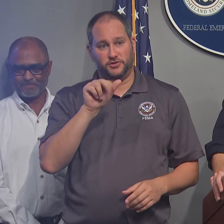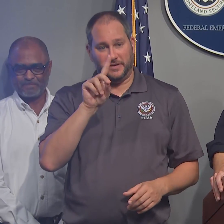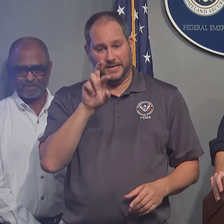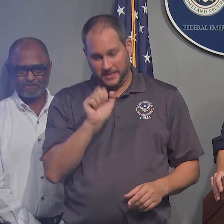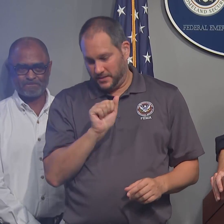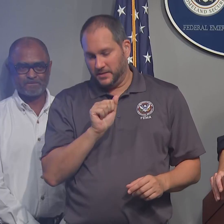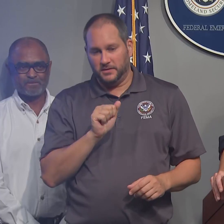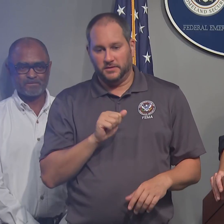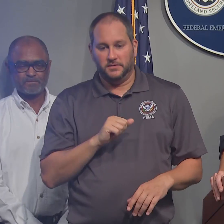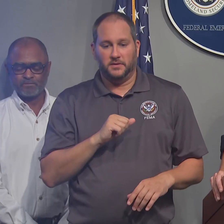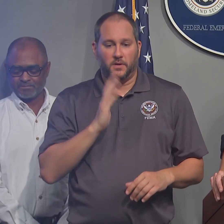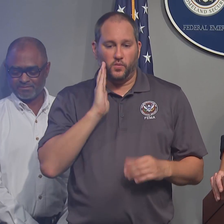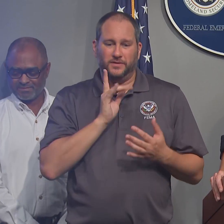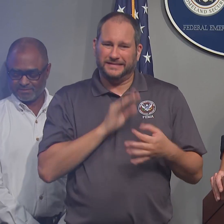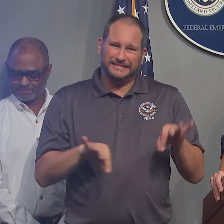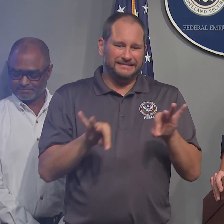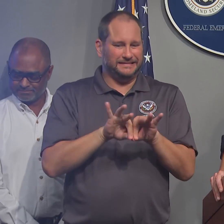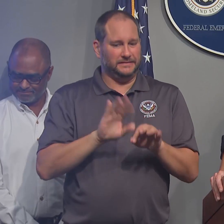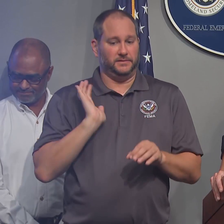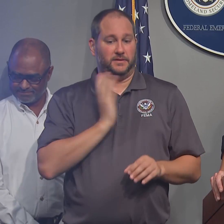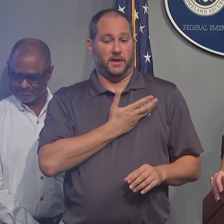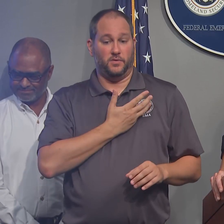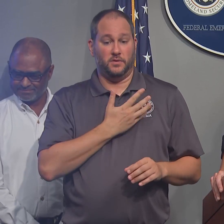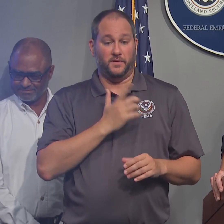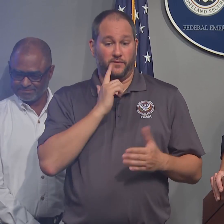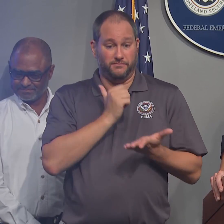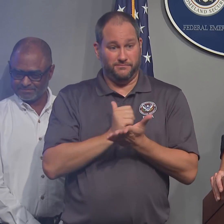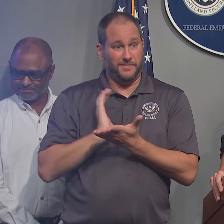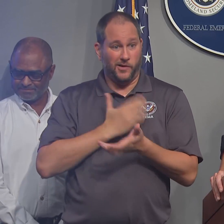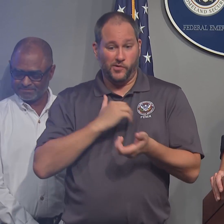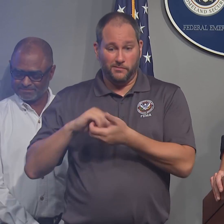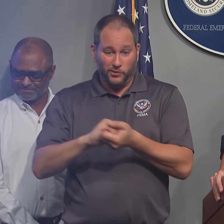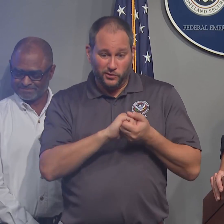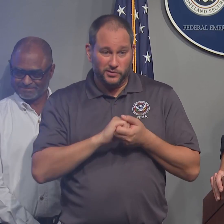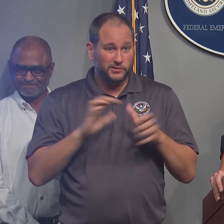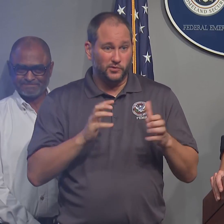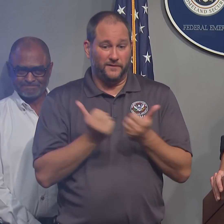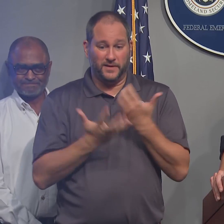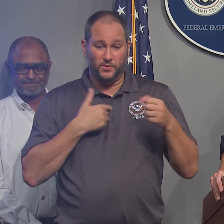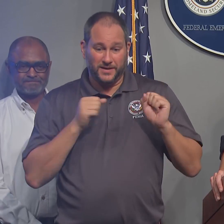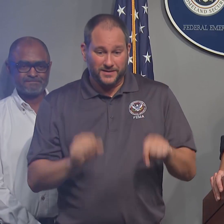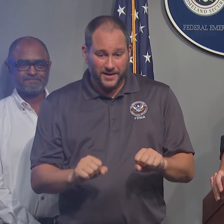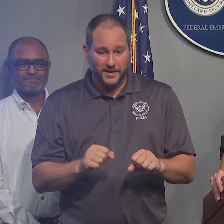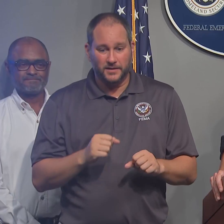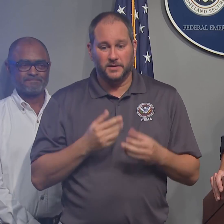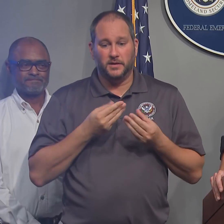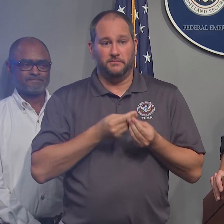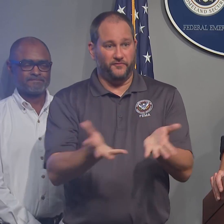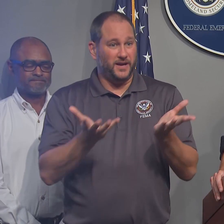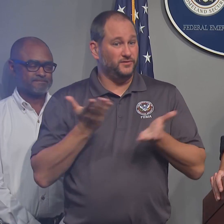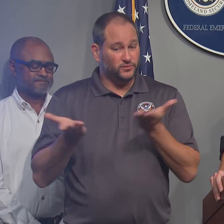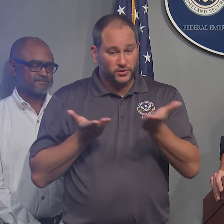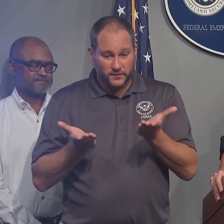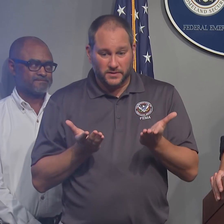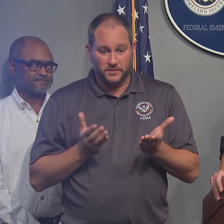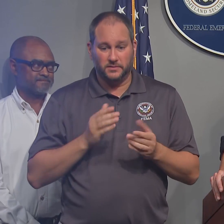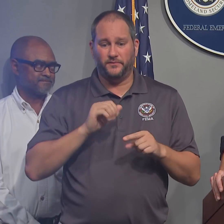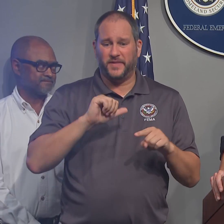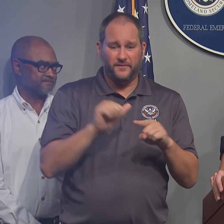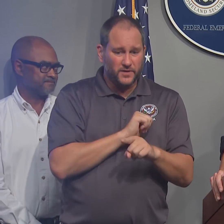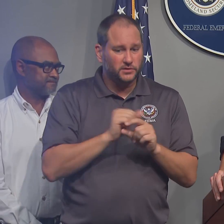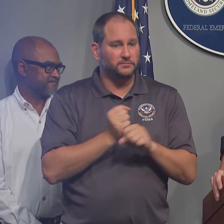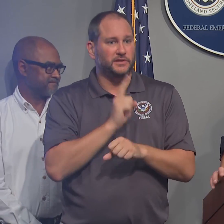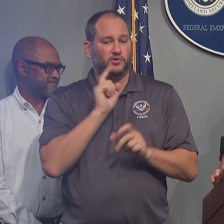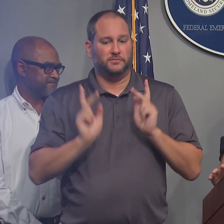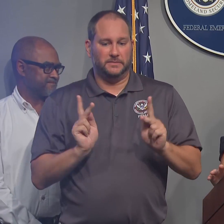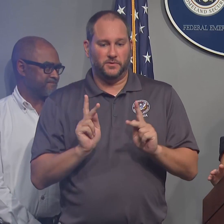for FEMA to help our partners do everything that we can to render the highest level of functional and access needs that we can, not